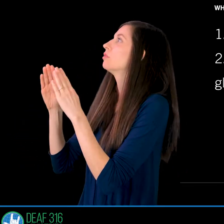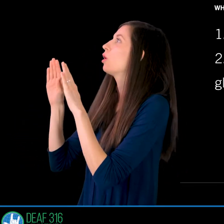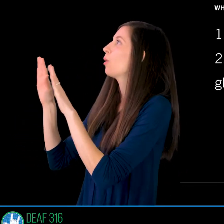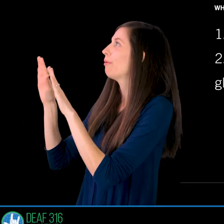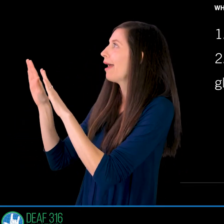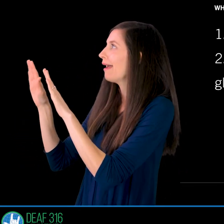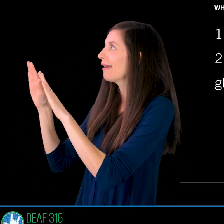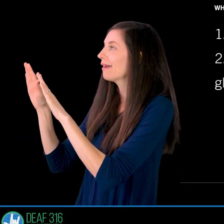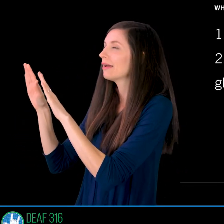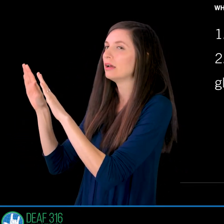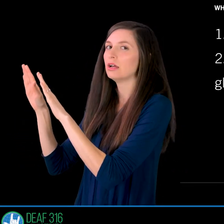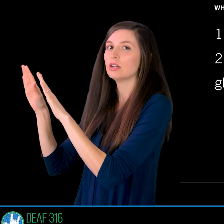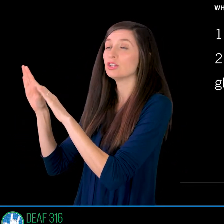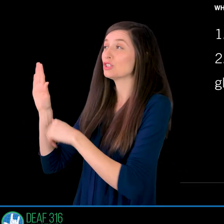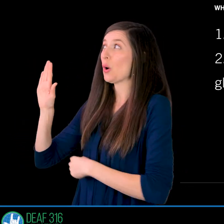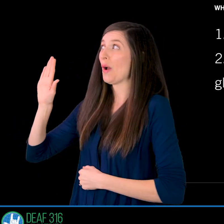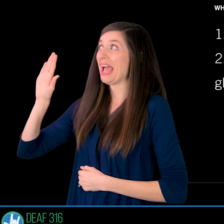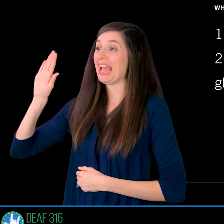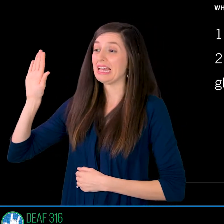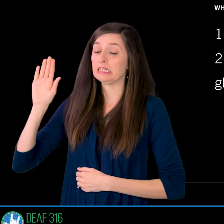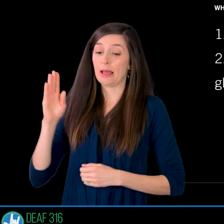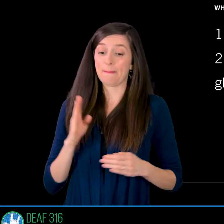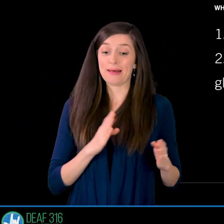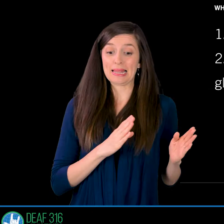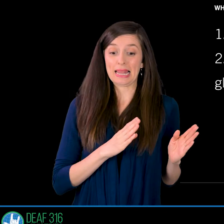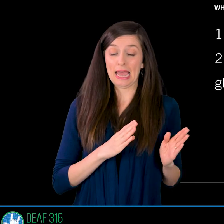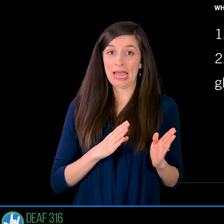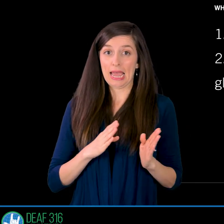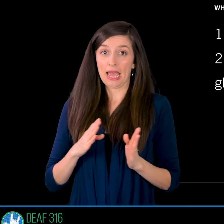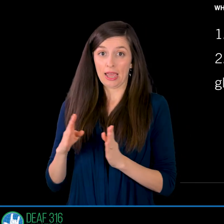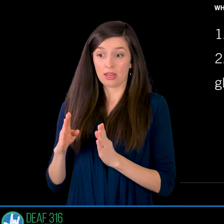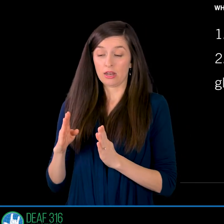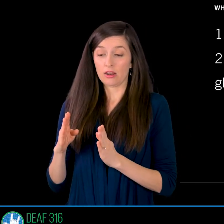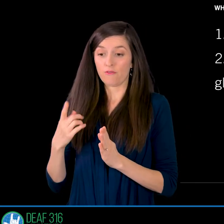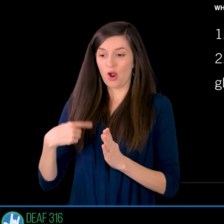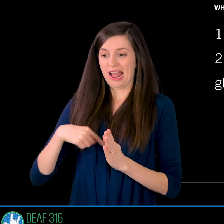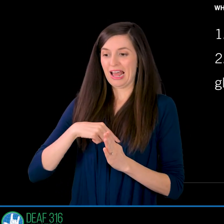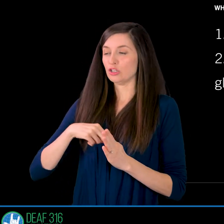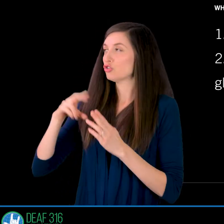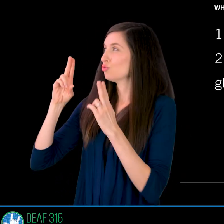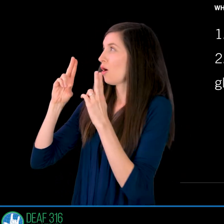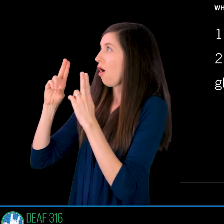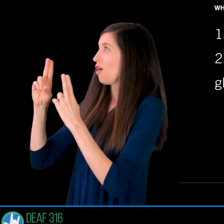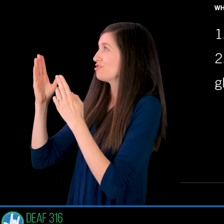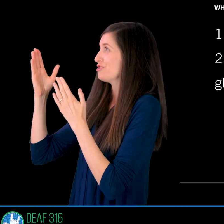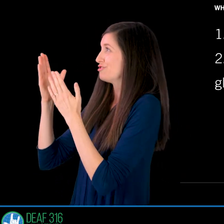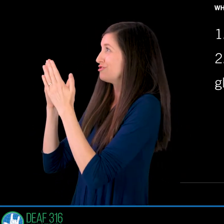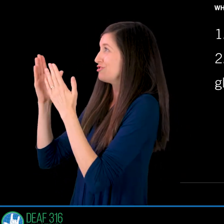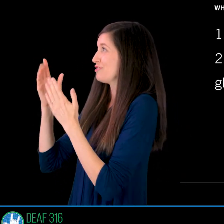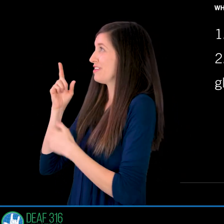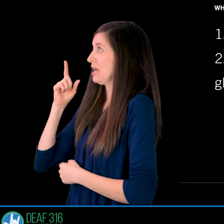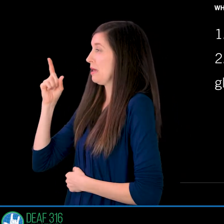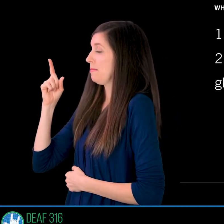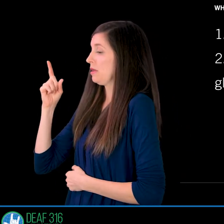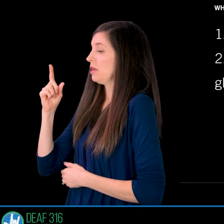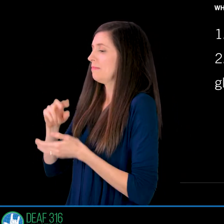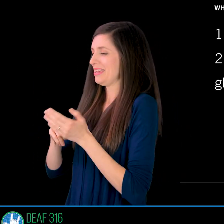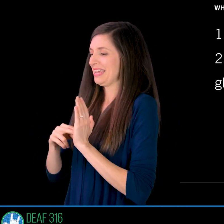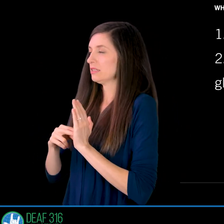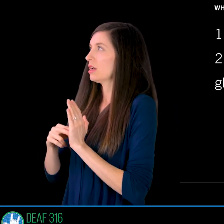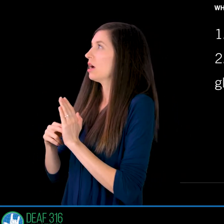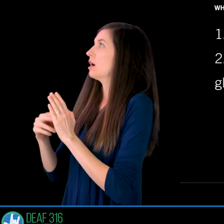So the design of creation to be for God's glory determines the duty of